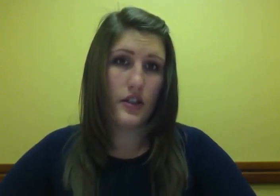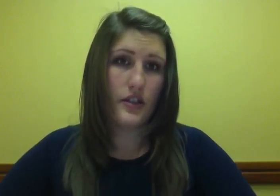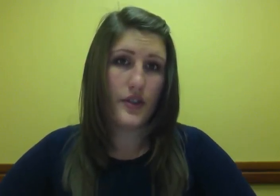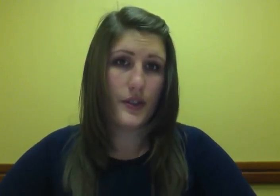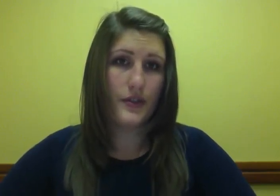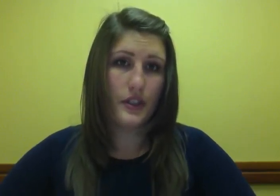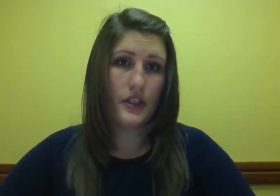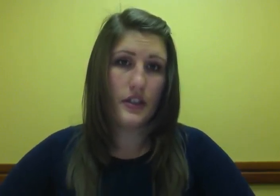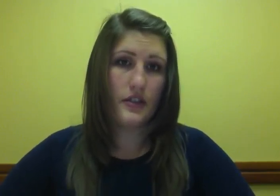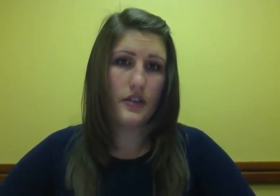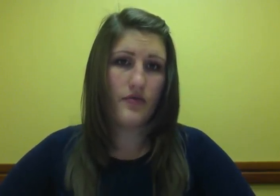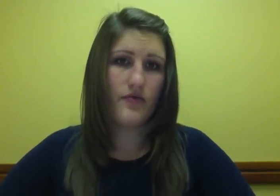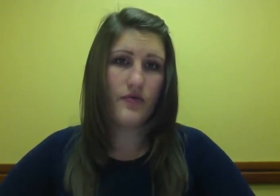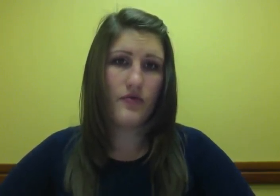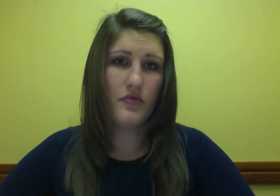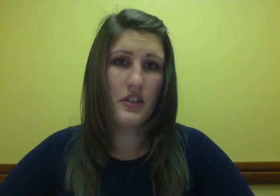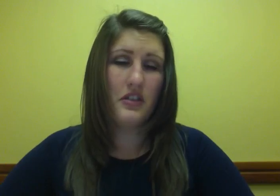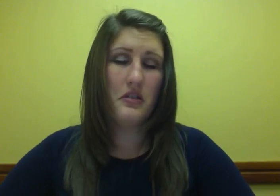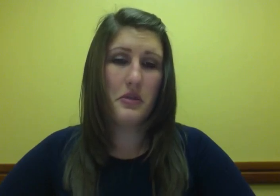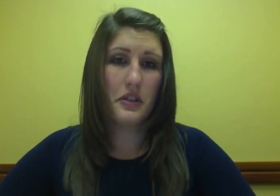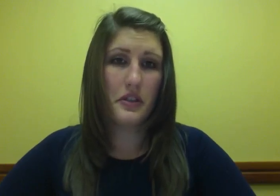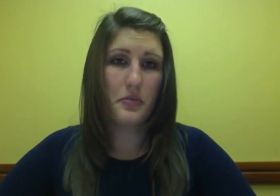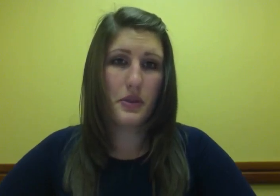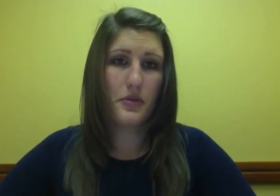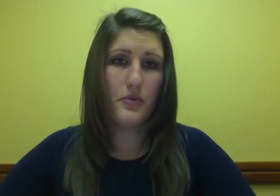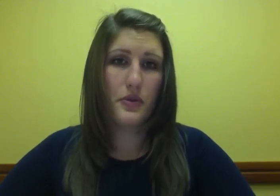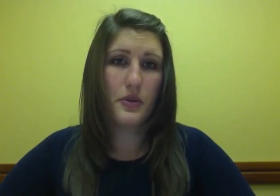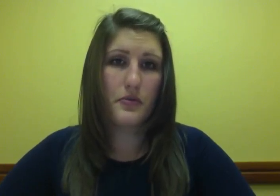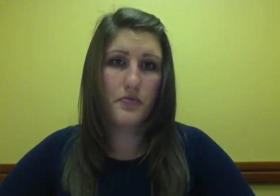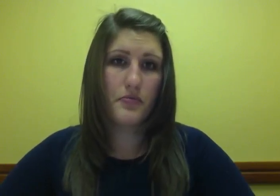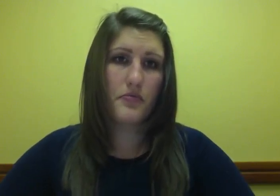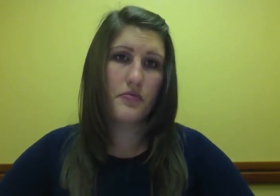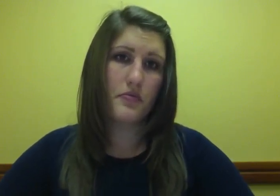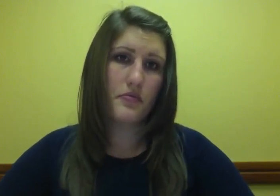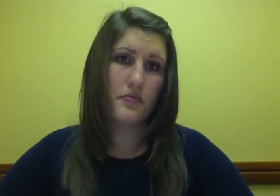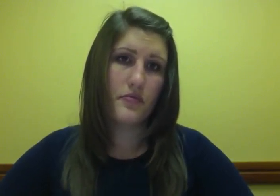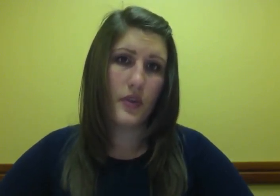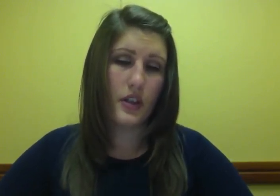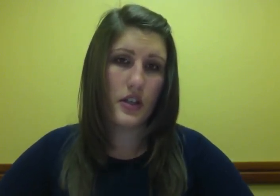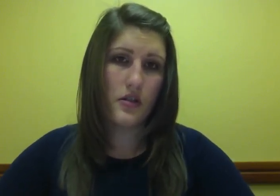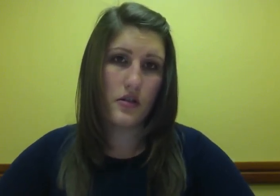Drive 2 or 3 days. They can't be too far away. The east.